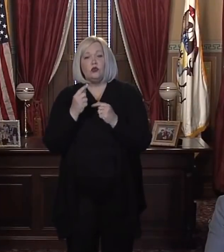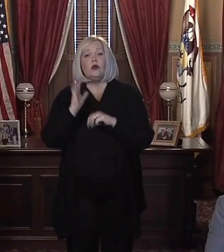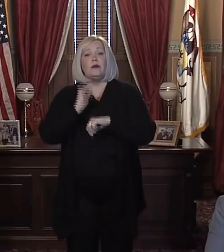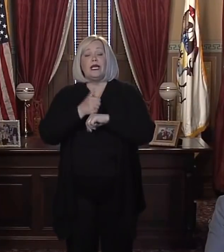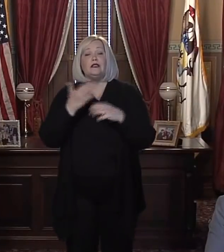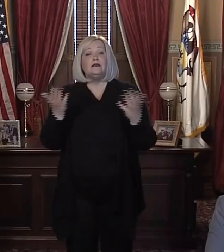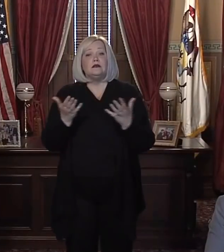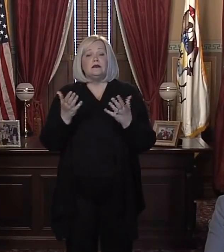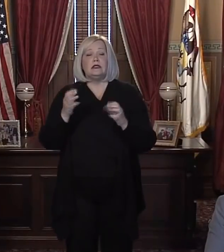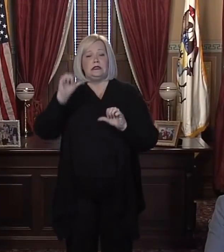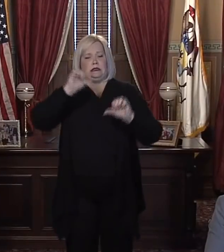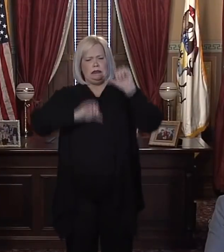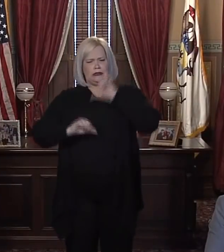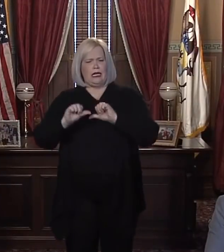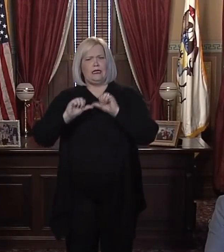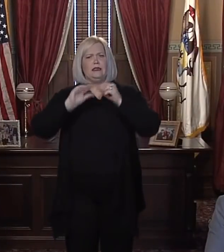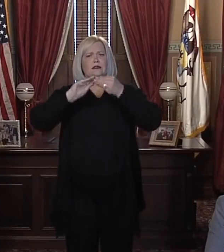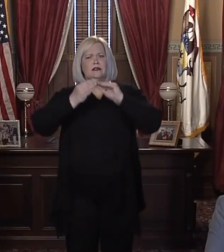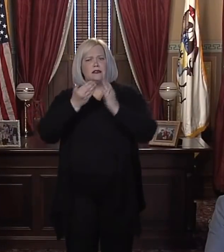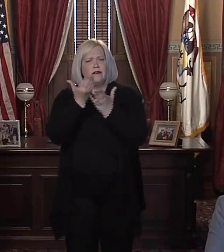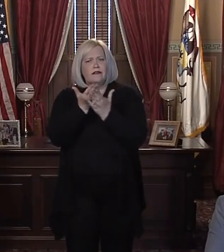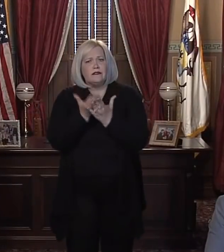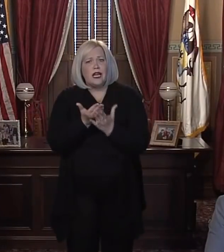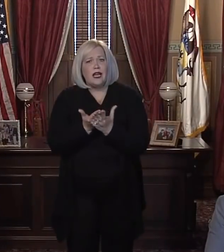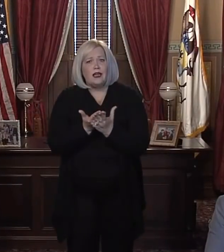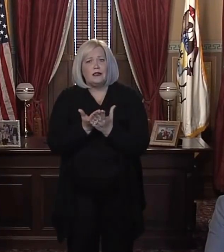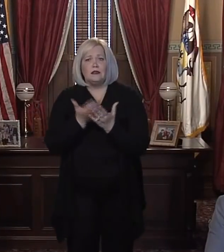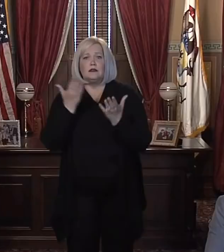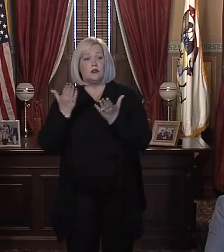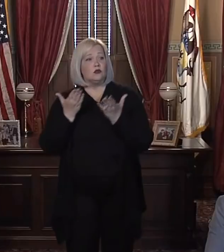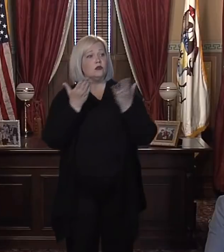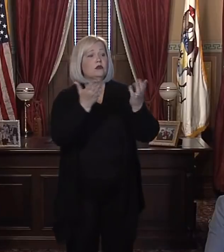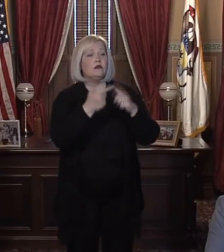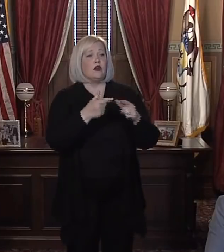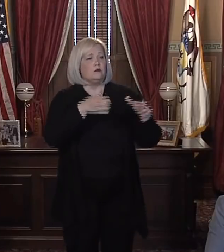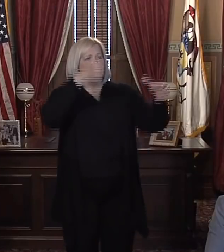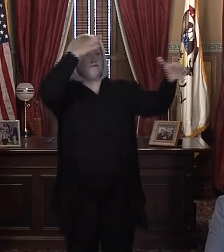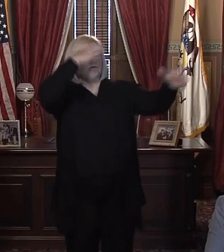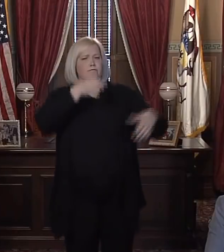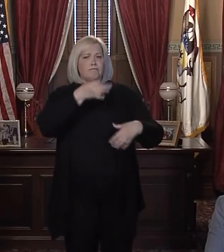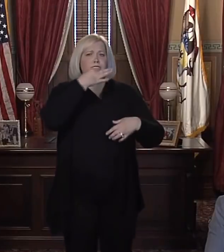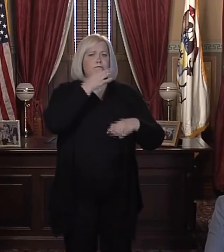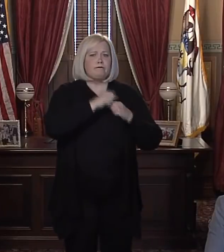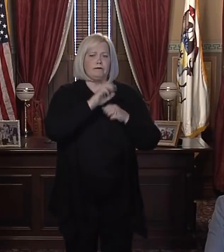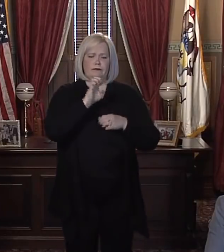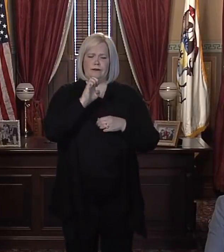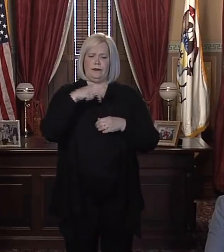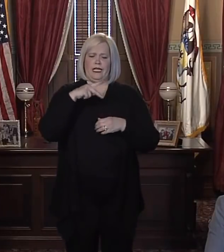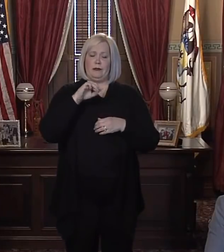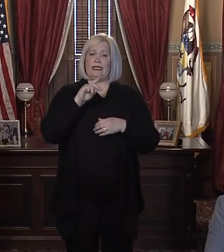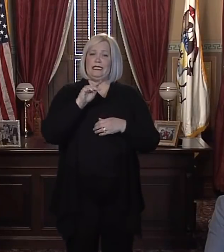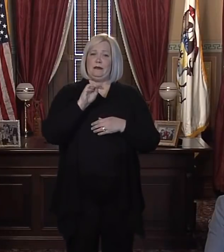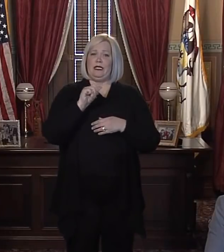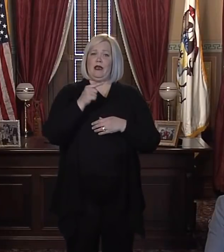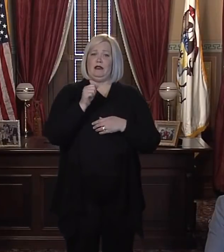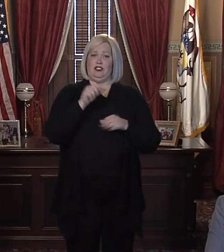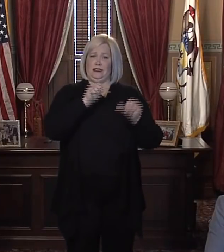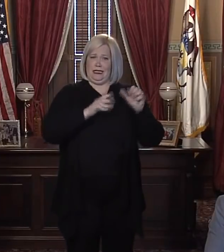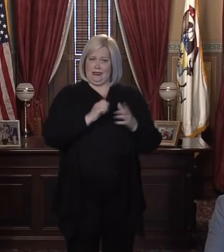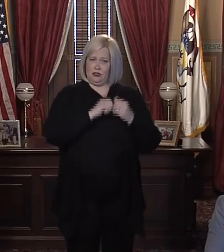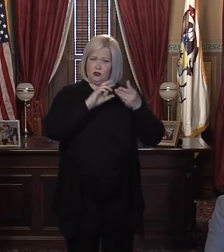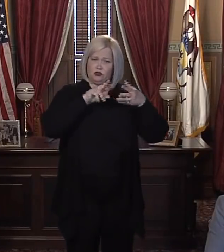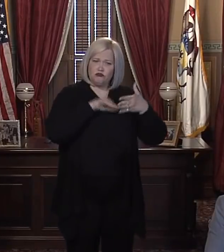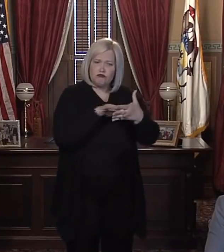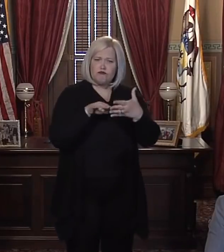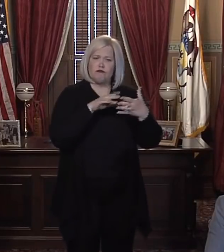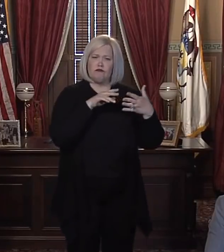on science, based on recommendations from experts and epidemiologists and economists. So